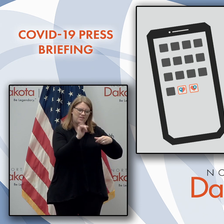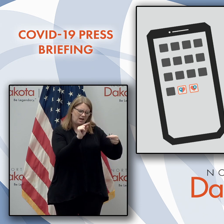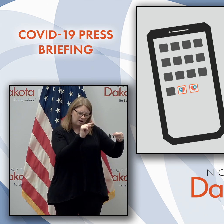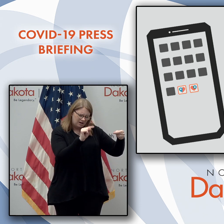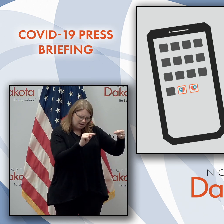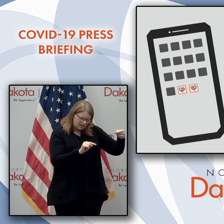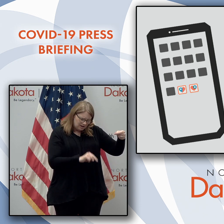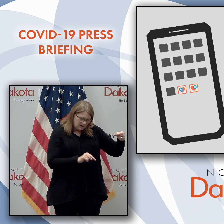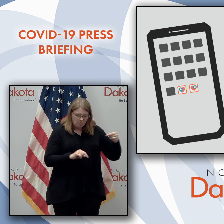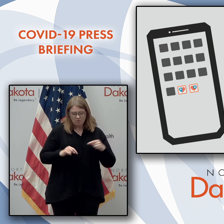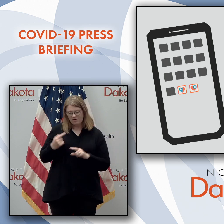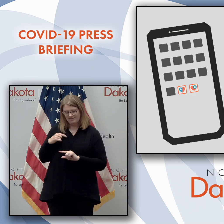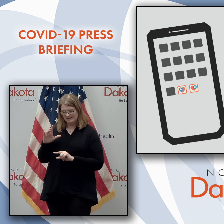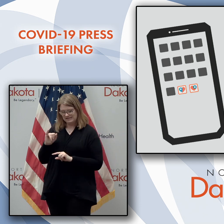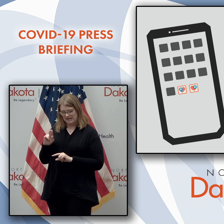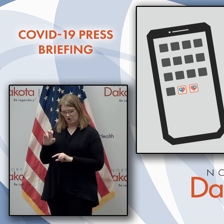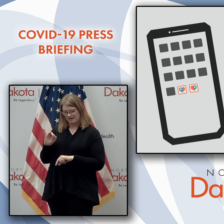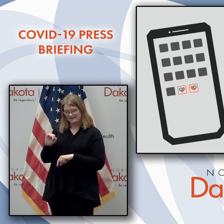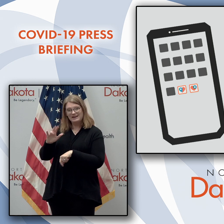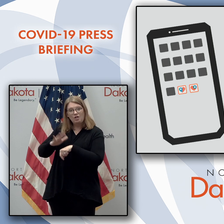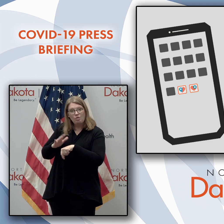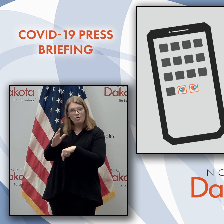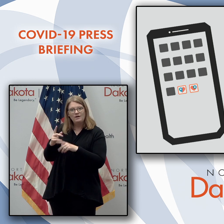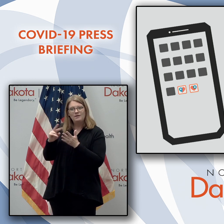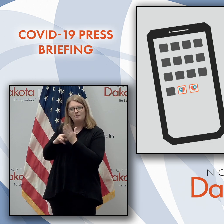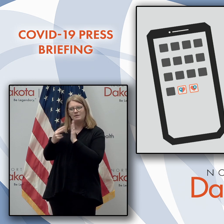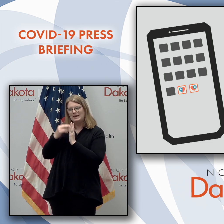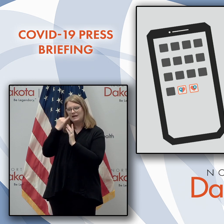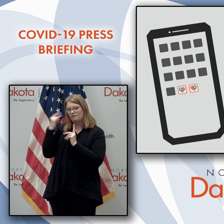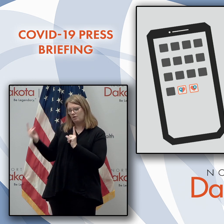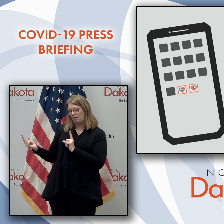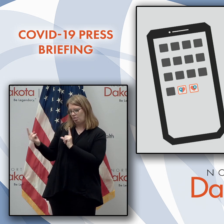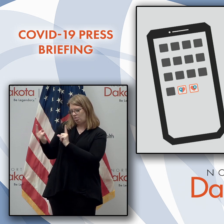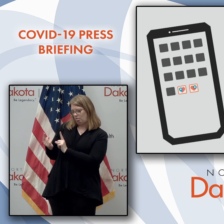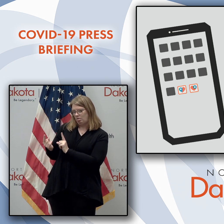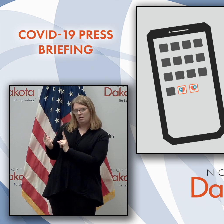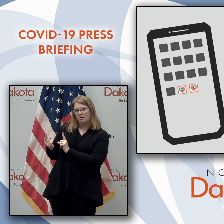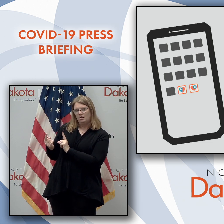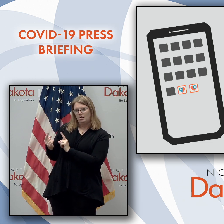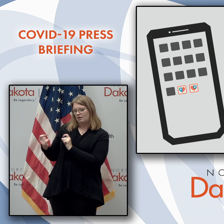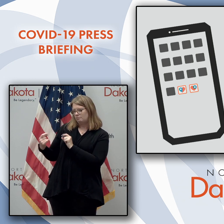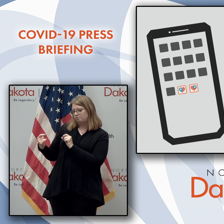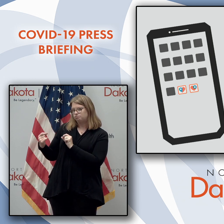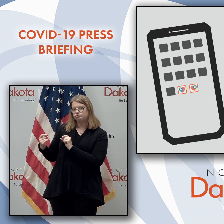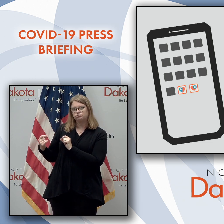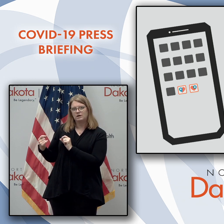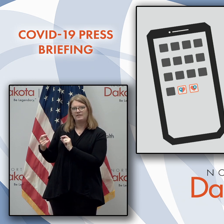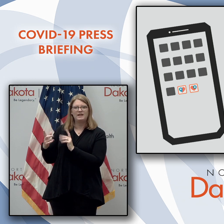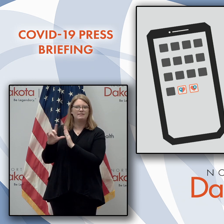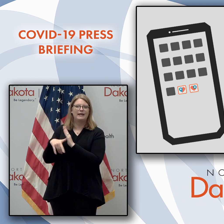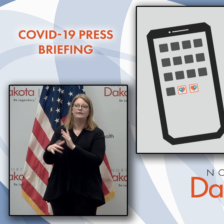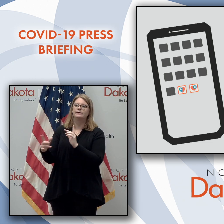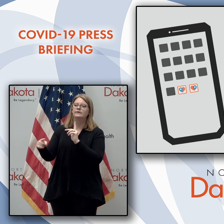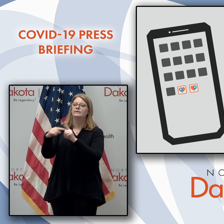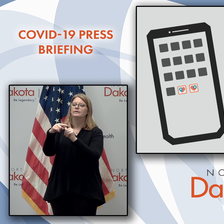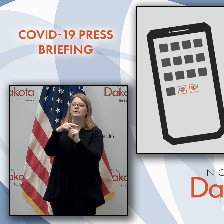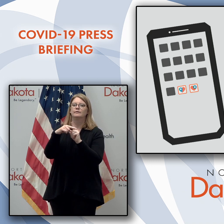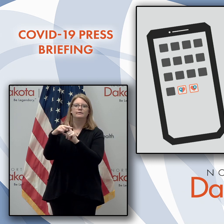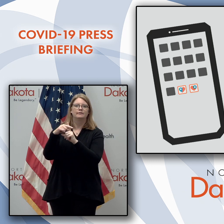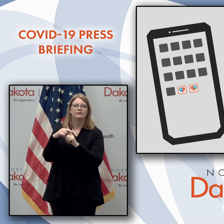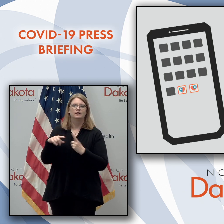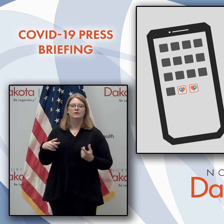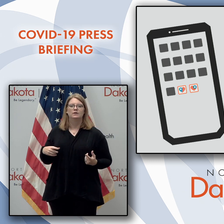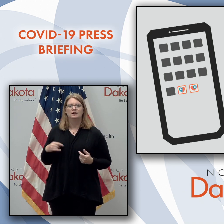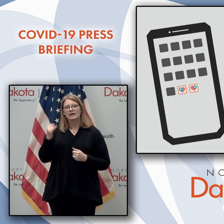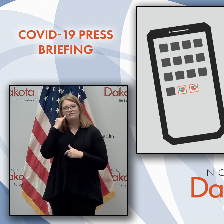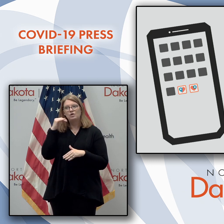alert with its anonymous near-field notifications. Like I said, if you're a college student and you plan on going out to a bar, and 2 people